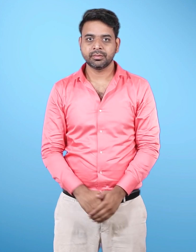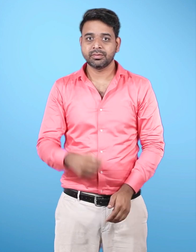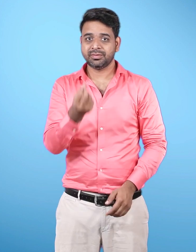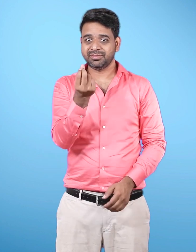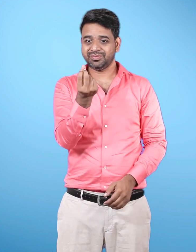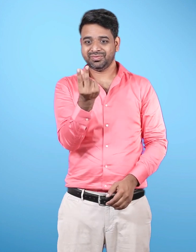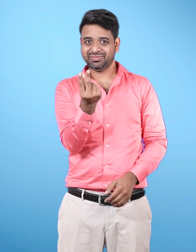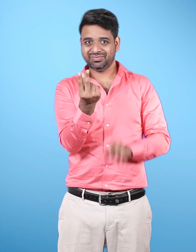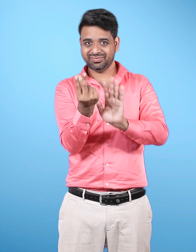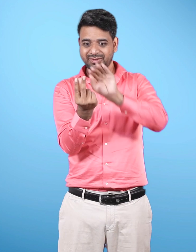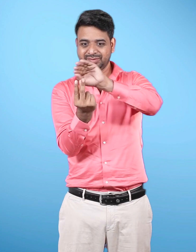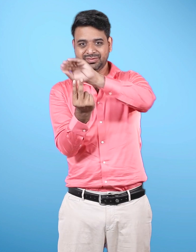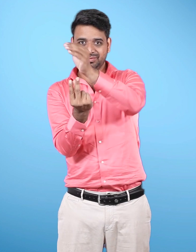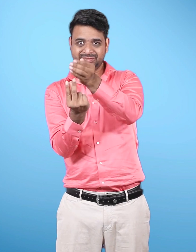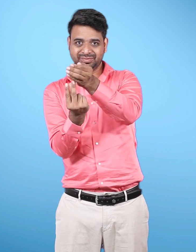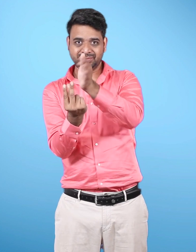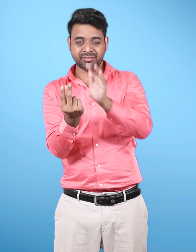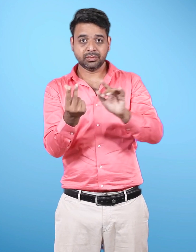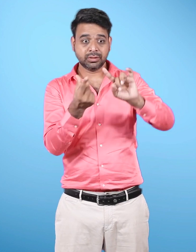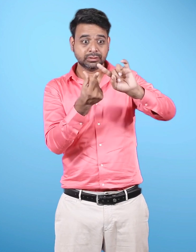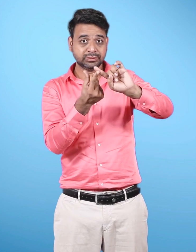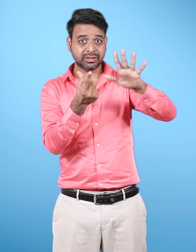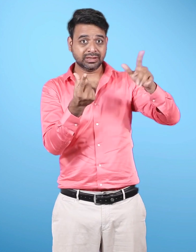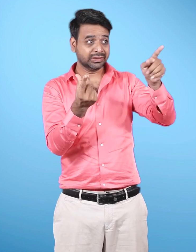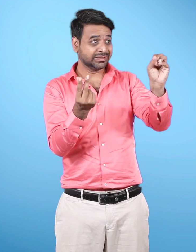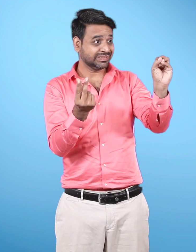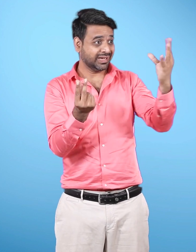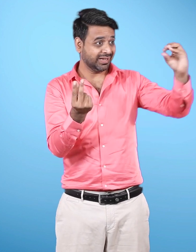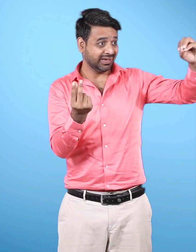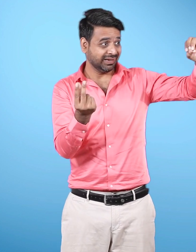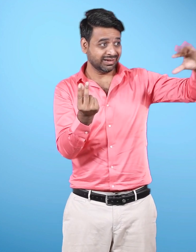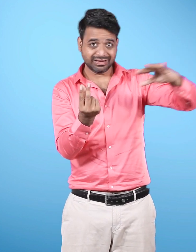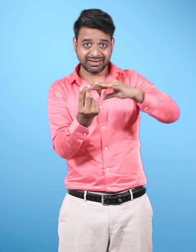An electric bulb glows when electric current passes through it.